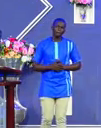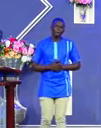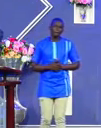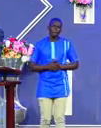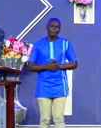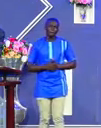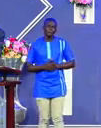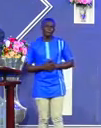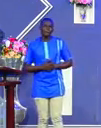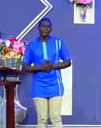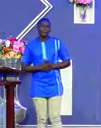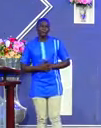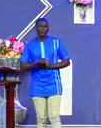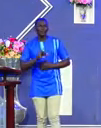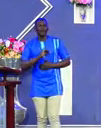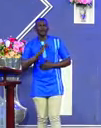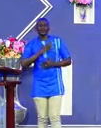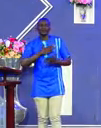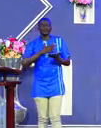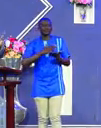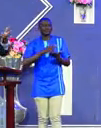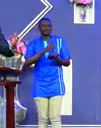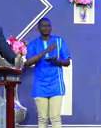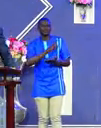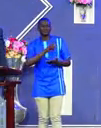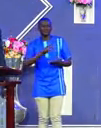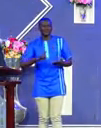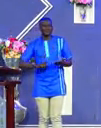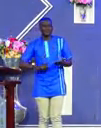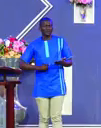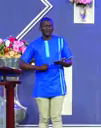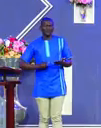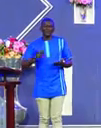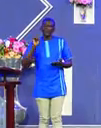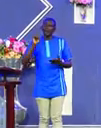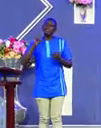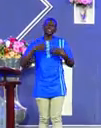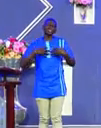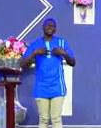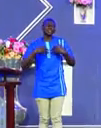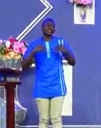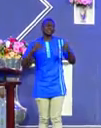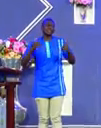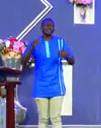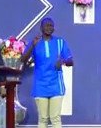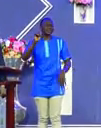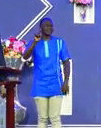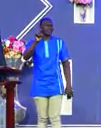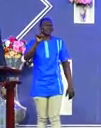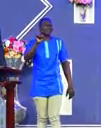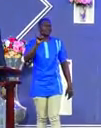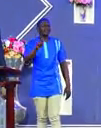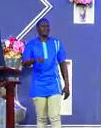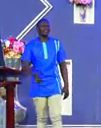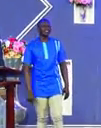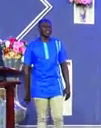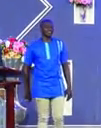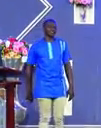I am the Lord, as you rise upon your feet, that healeth